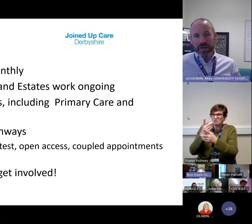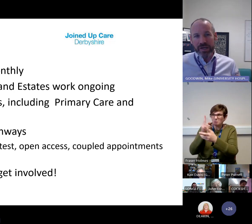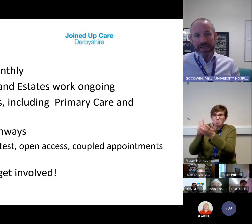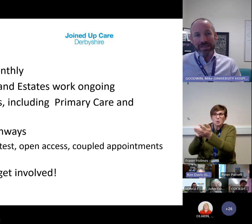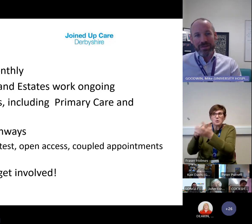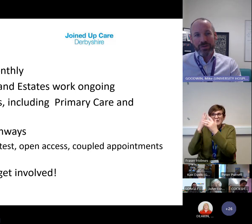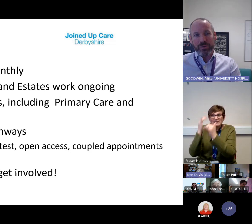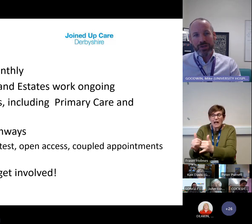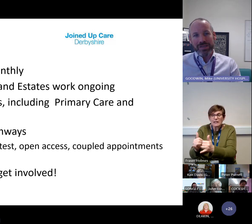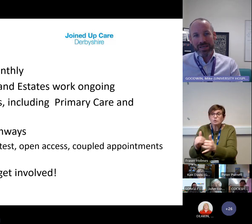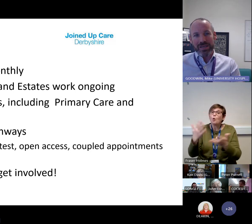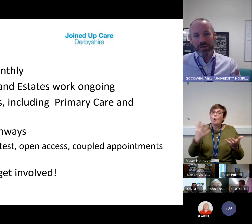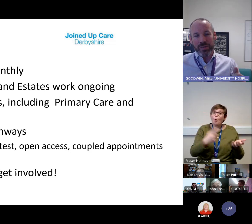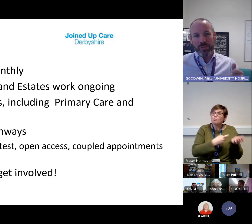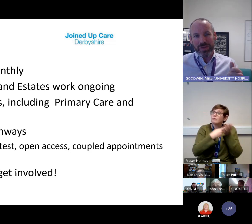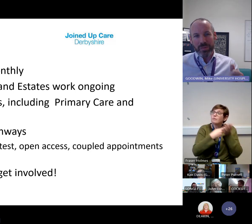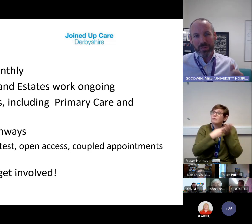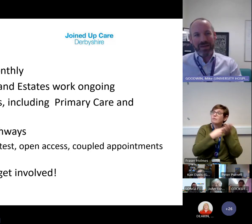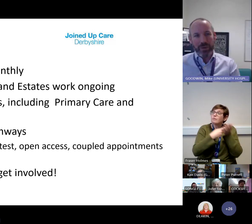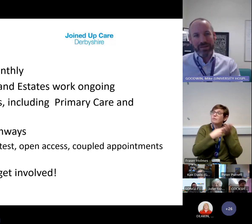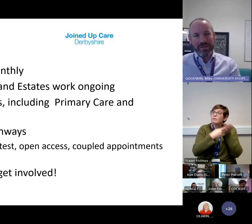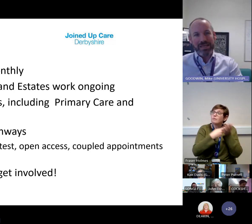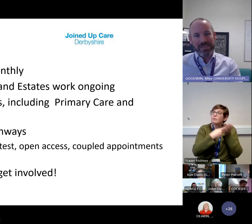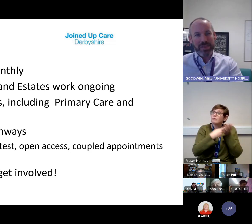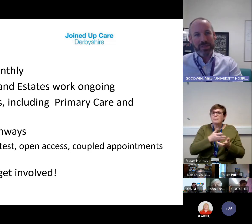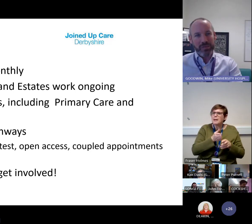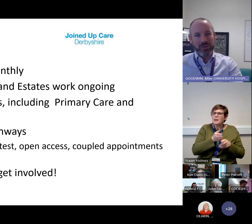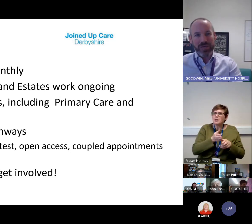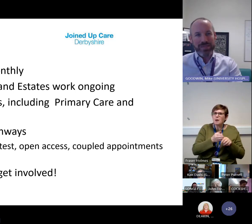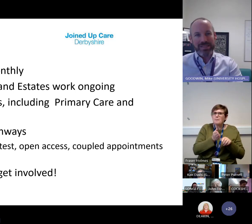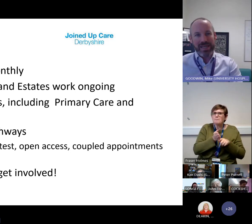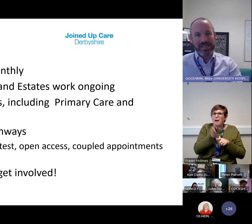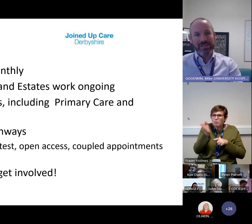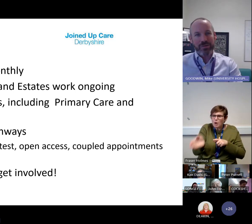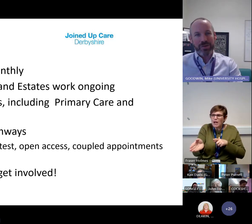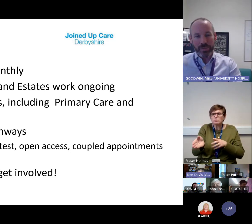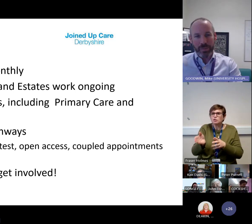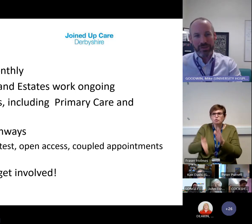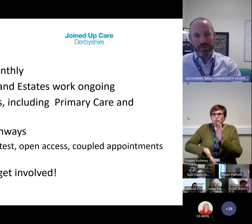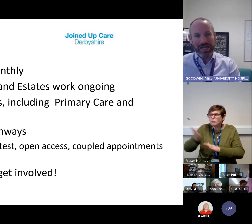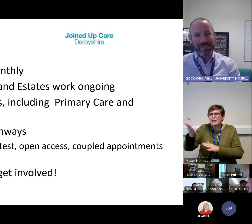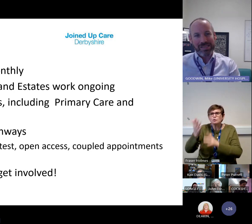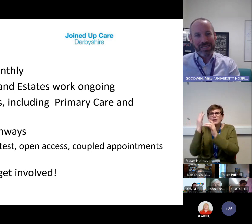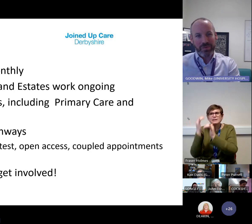to refer into the organisation with a pathway that takes the patient straight to the test